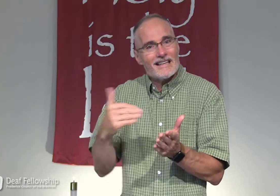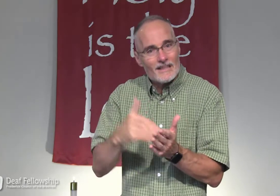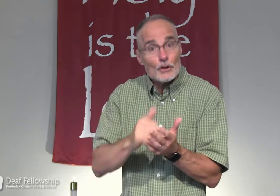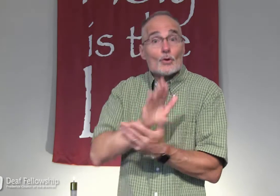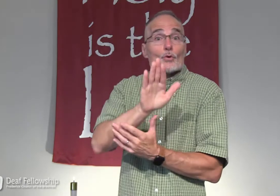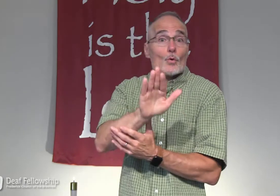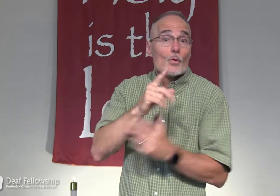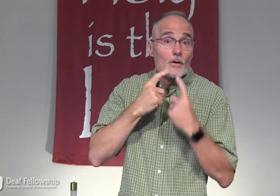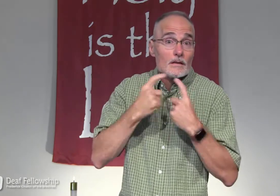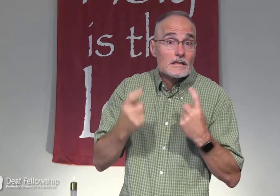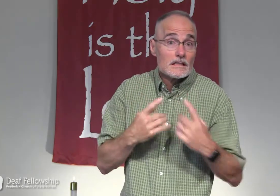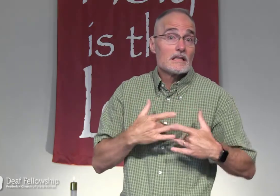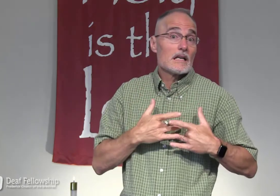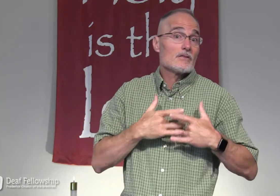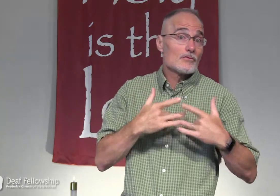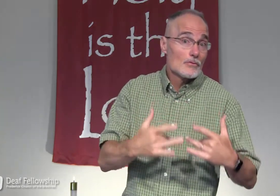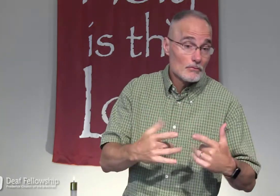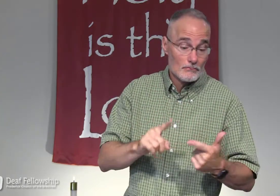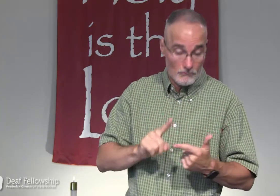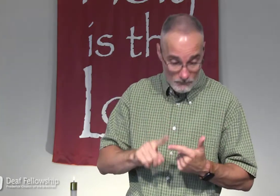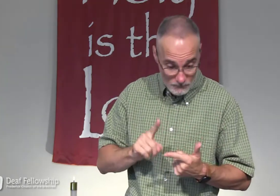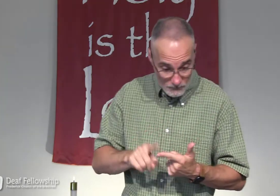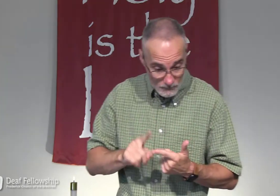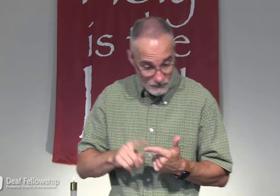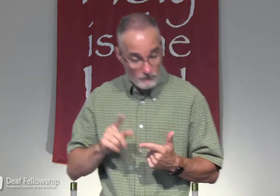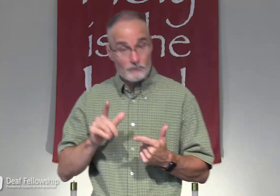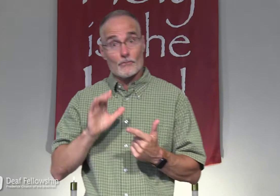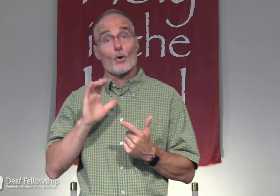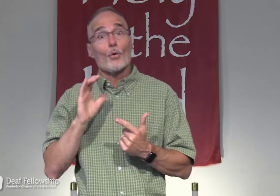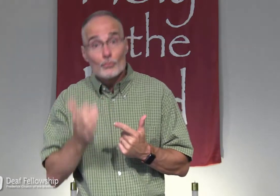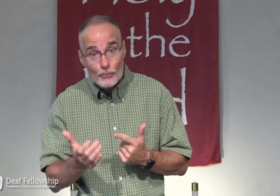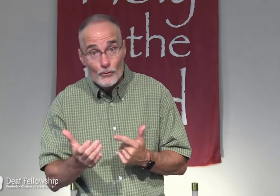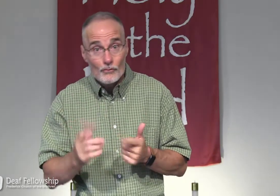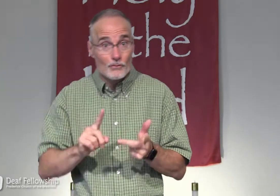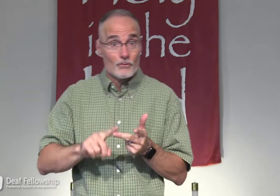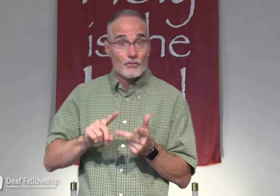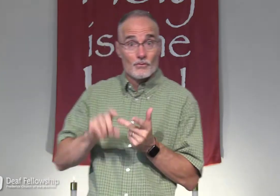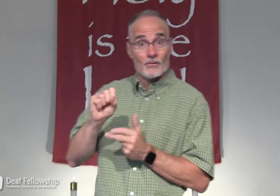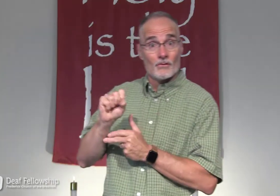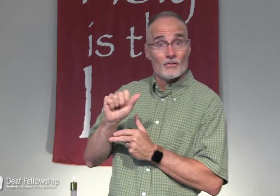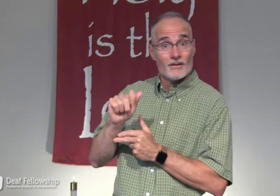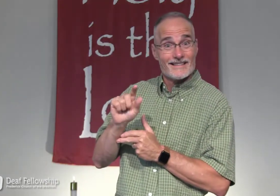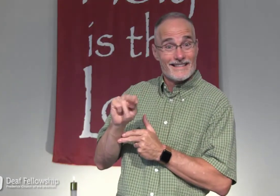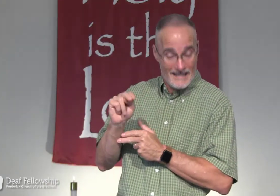determination. Again, your sin nature, the culture,